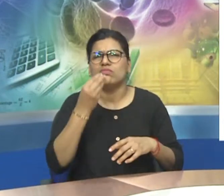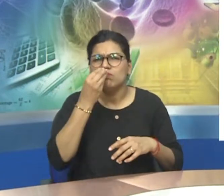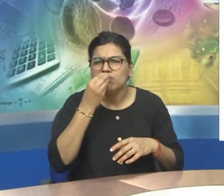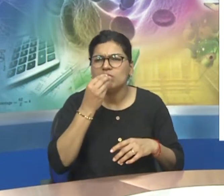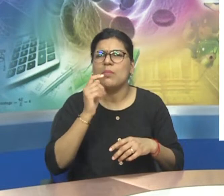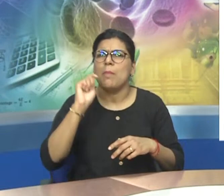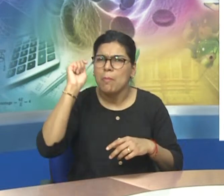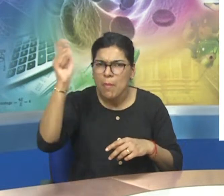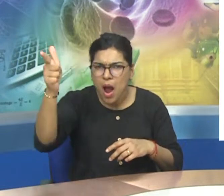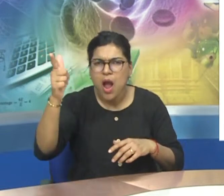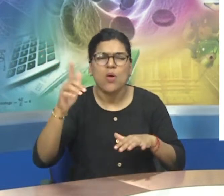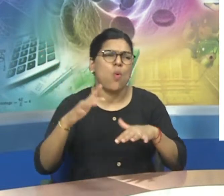Dysentery.